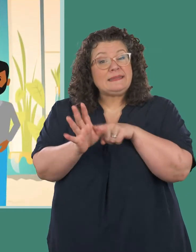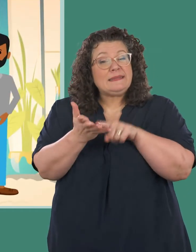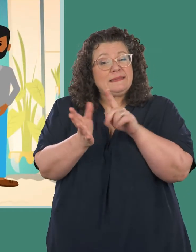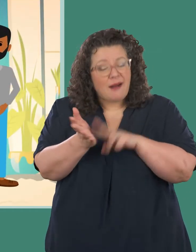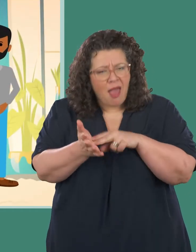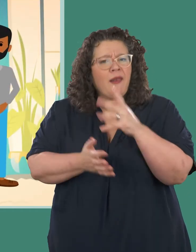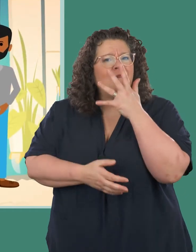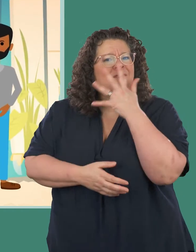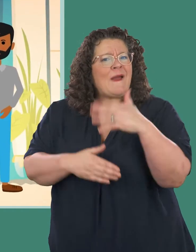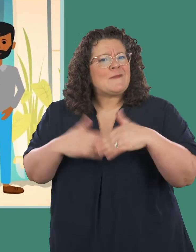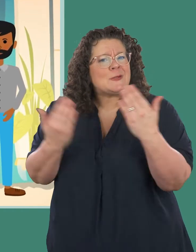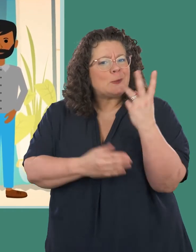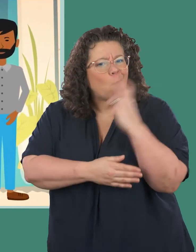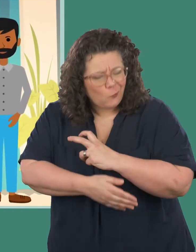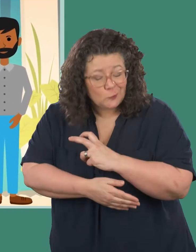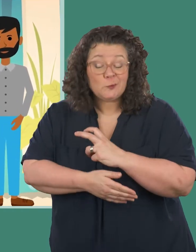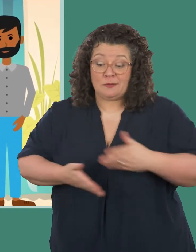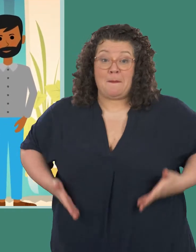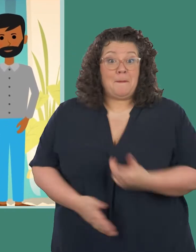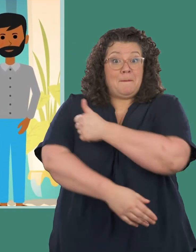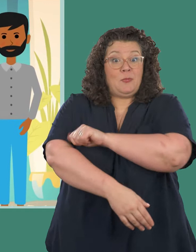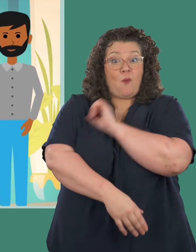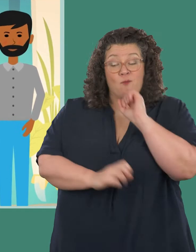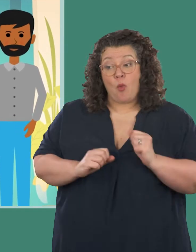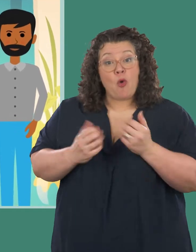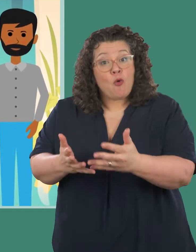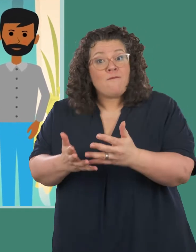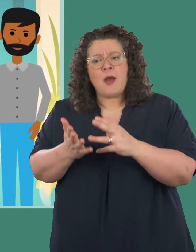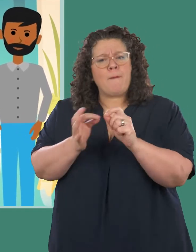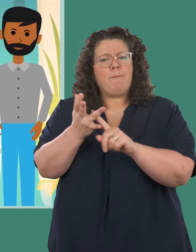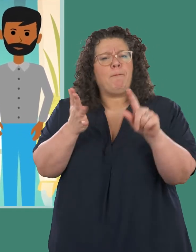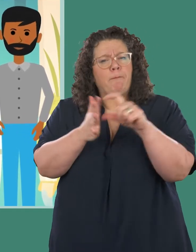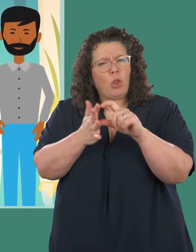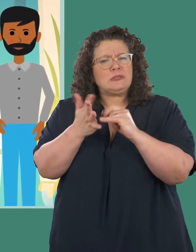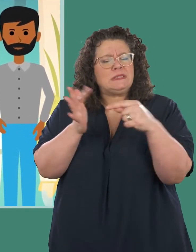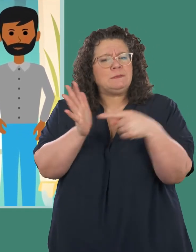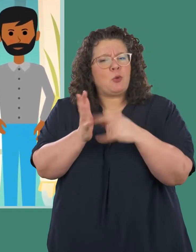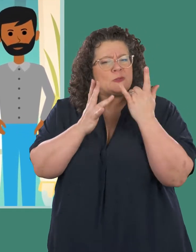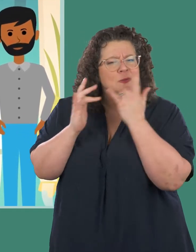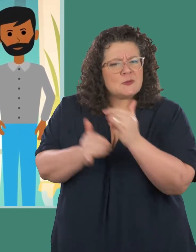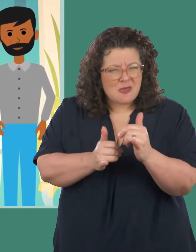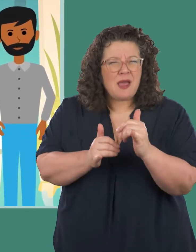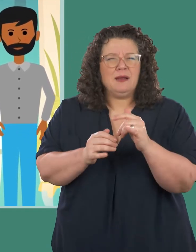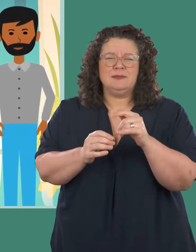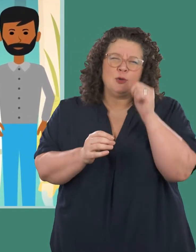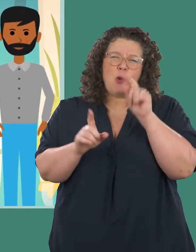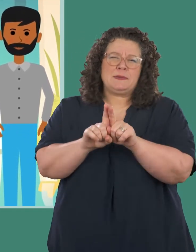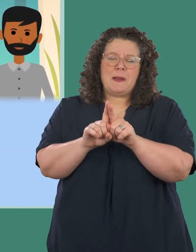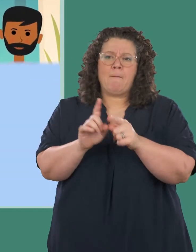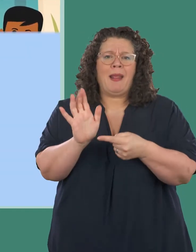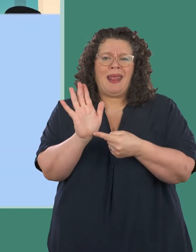When her baby, Dylan, is 5 days old, a midwife will offer the Bloodspot test, also known as the heel prick